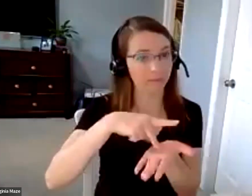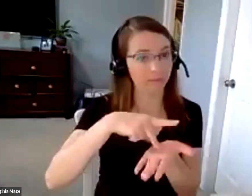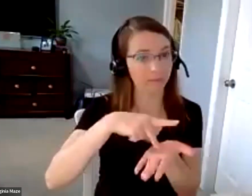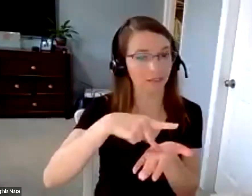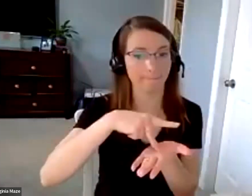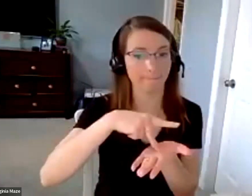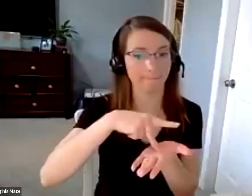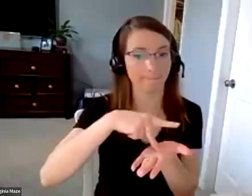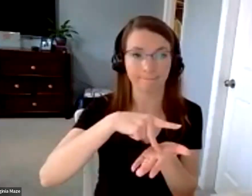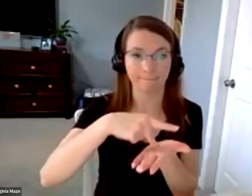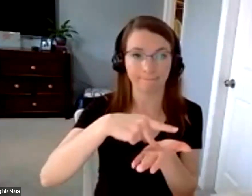Pharmacy.